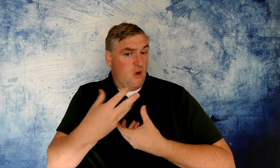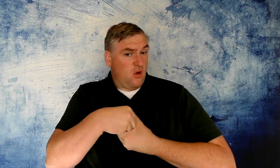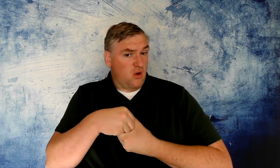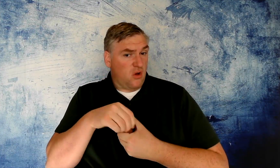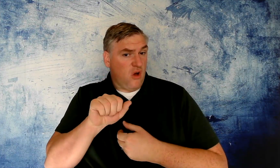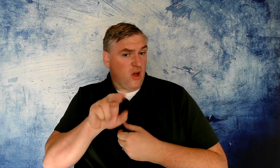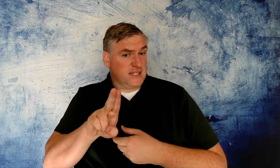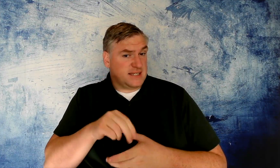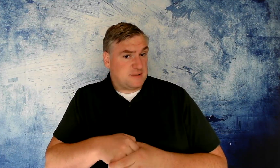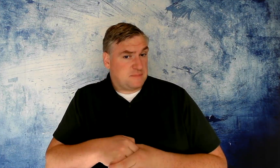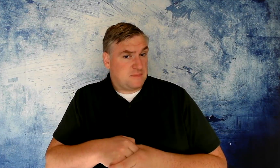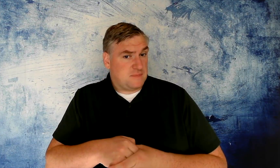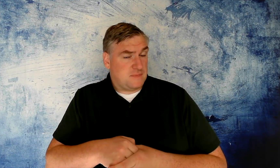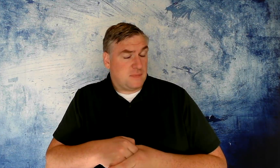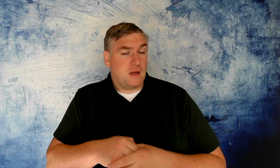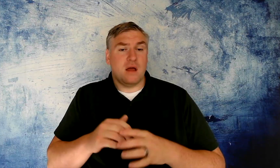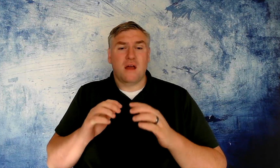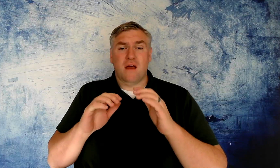needs like autism.